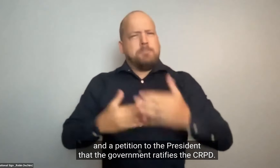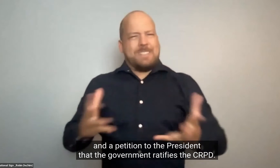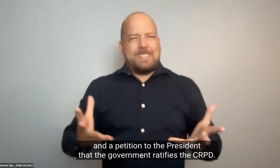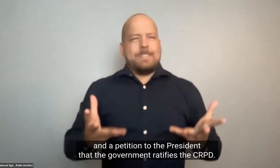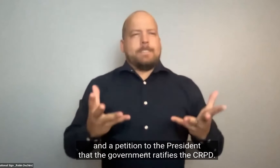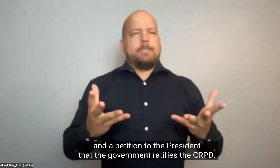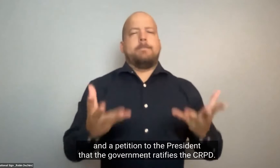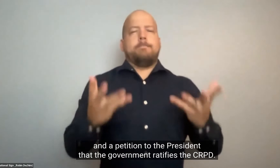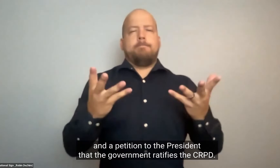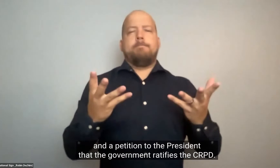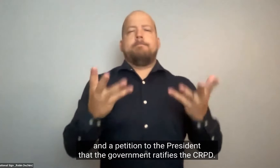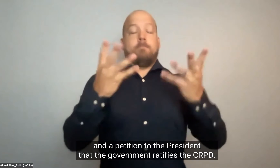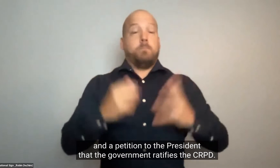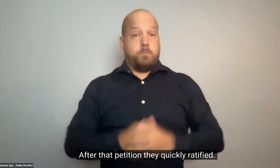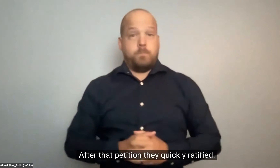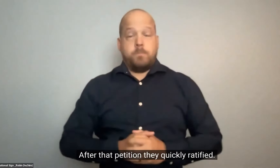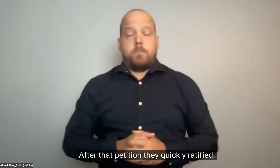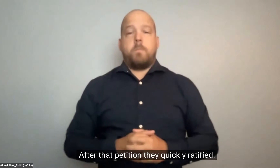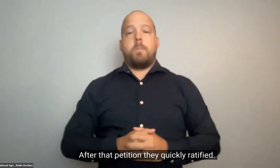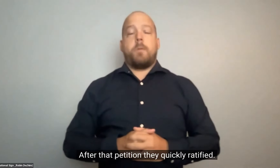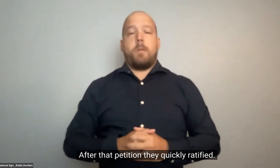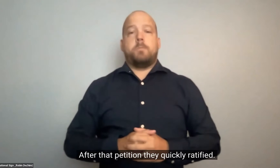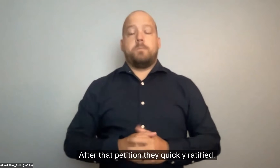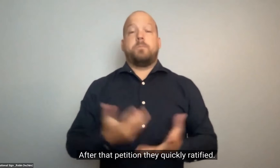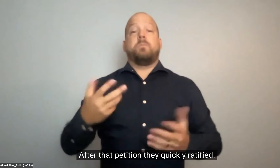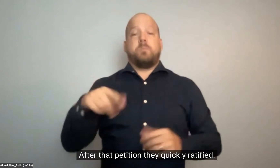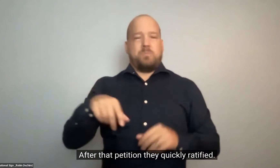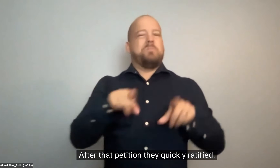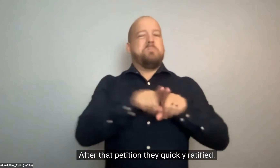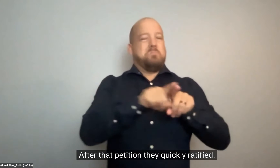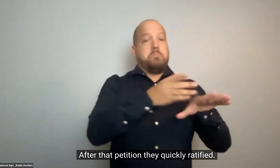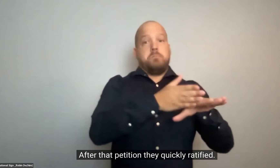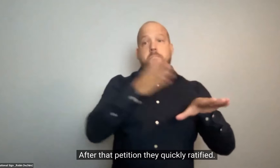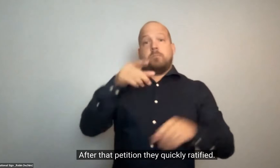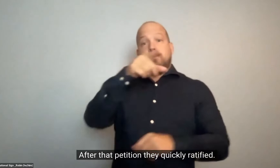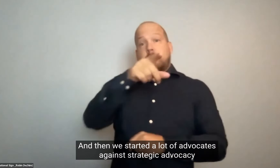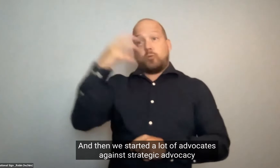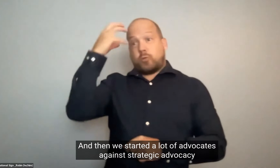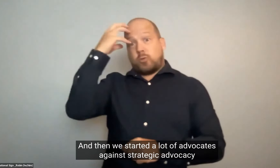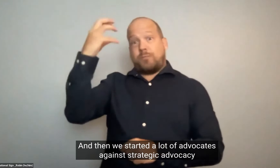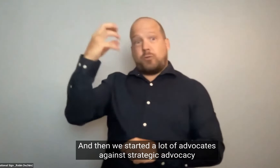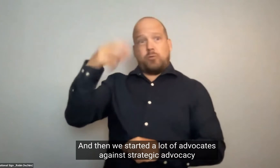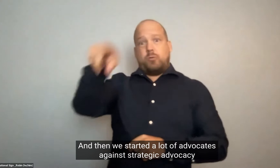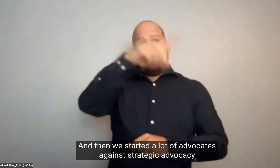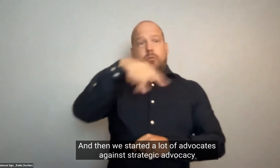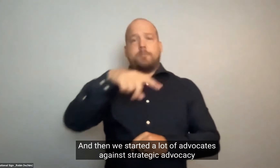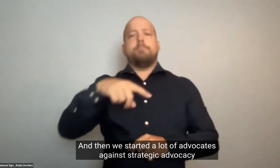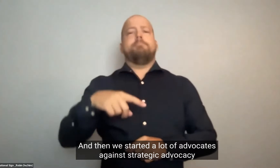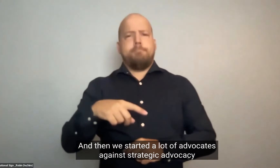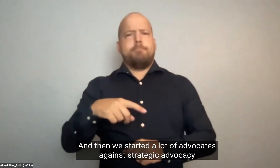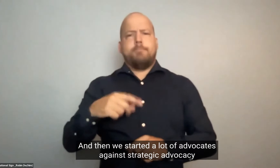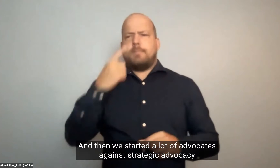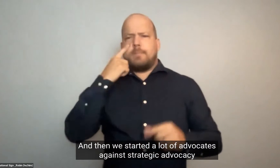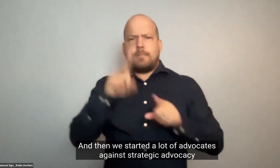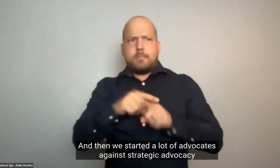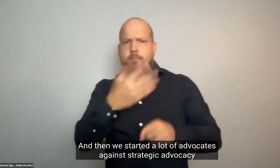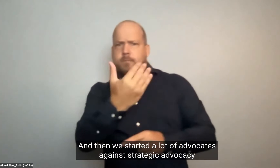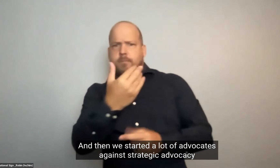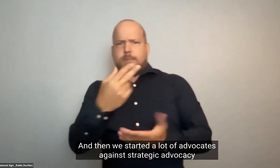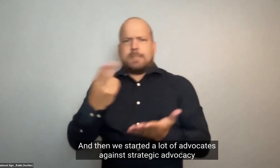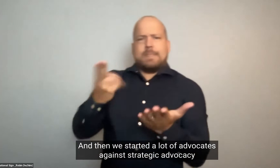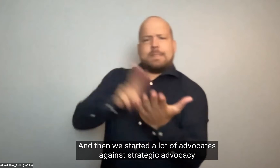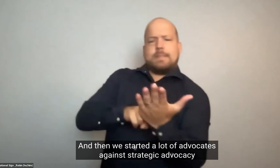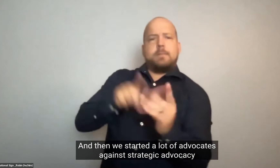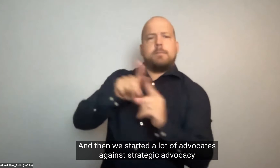ratifies the CRPD. After that petition, they quickly ratified. And then we started a lot of advocacy